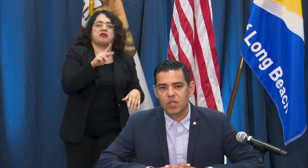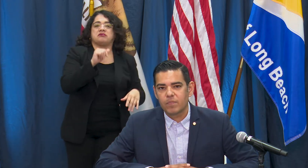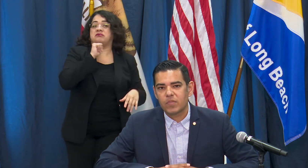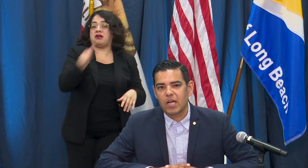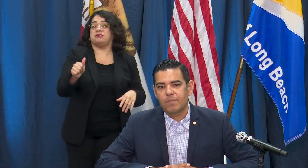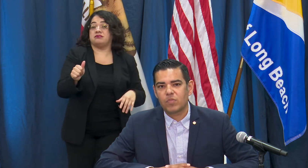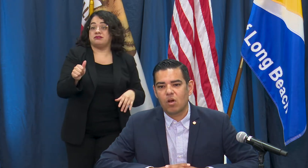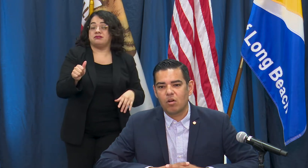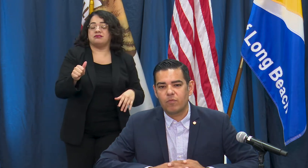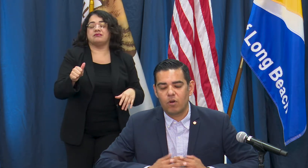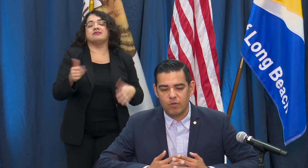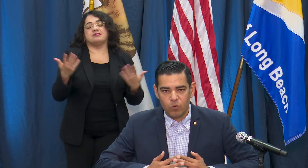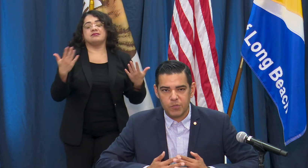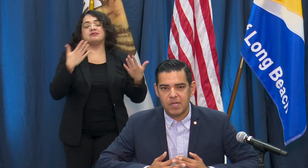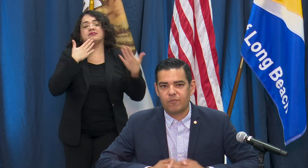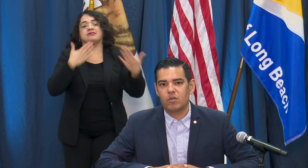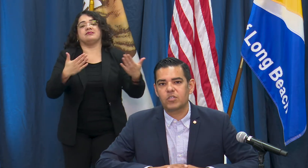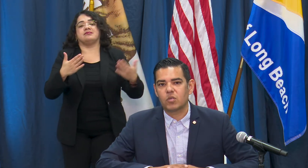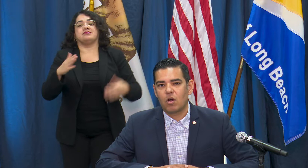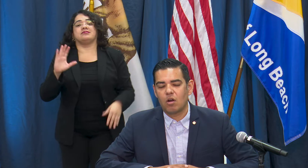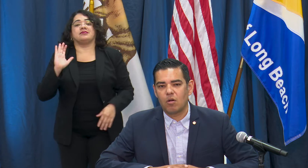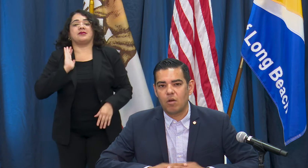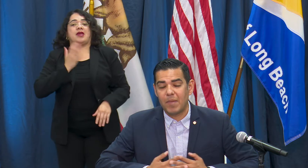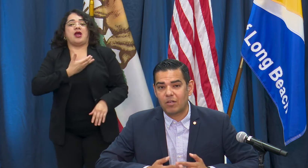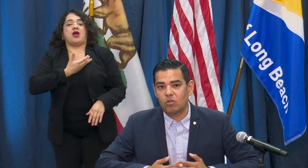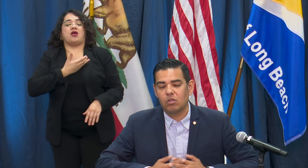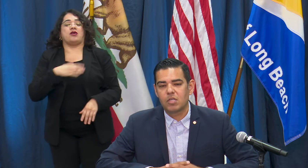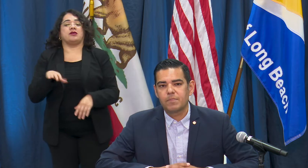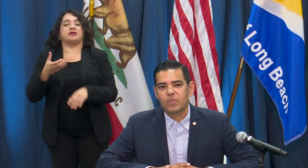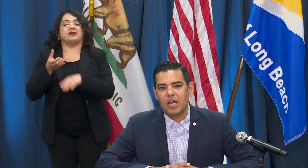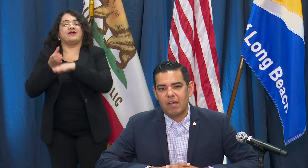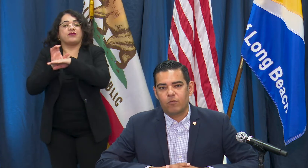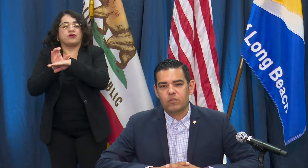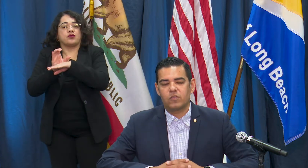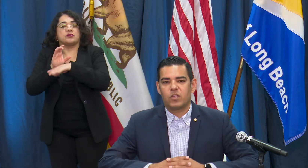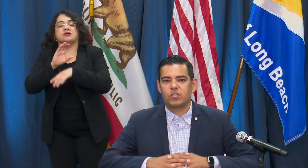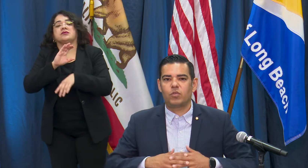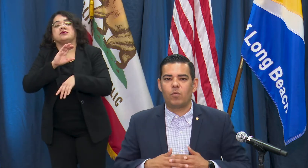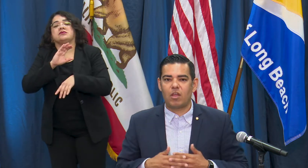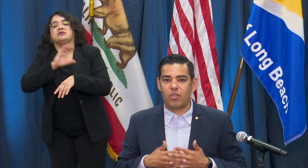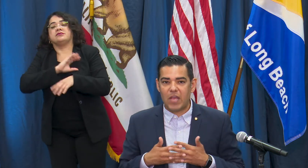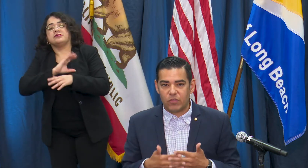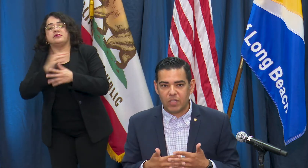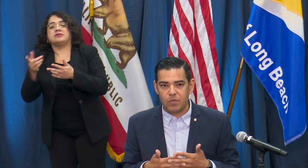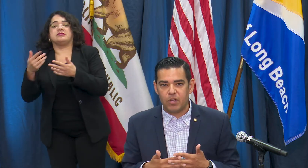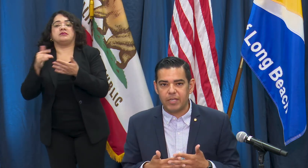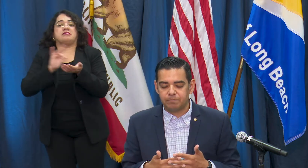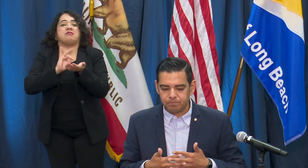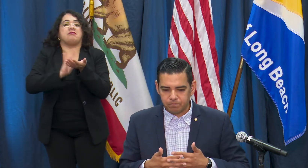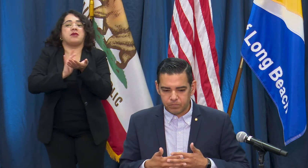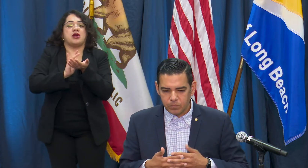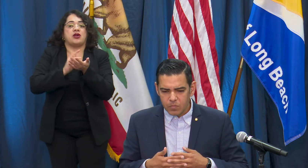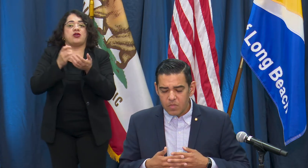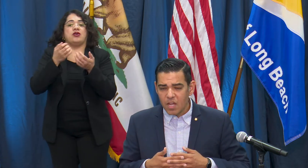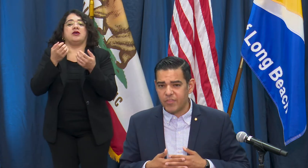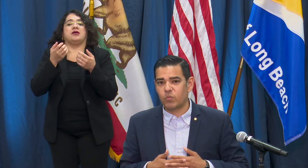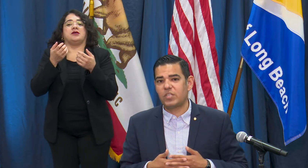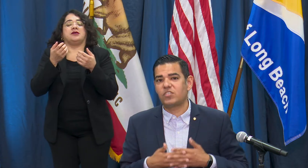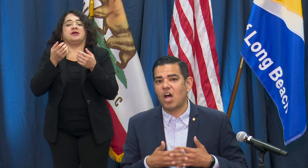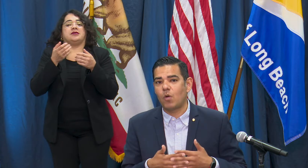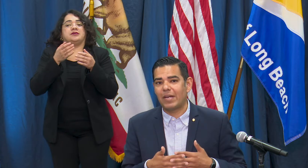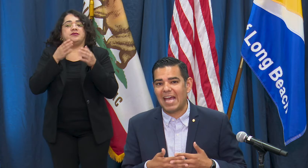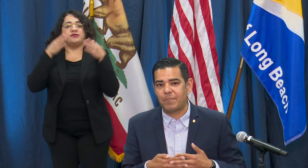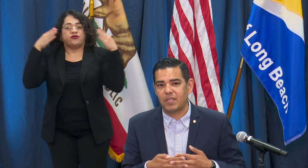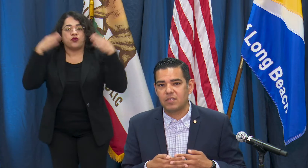our enforcement efforts or our medical efforts. And so I just really want to thank the community. I think